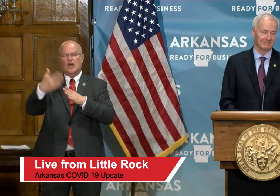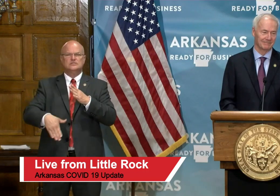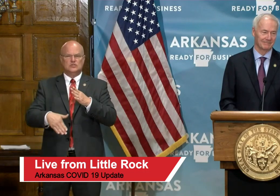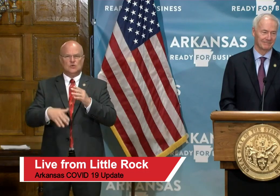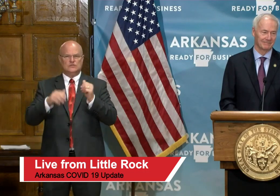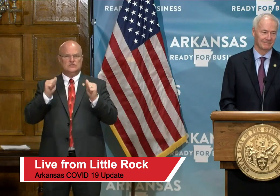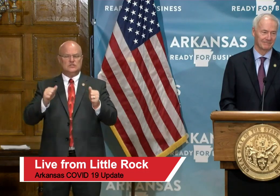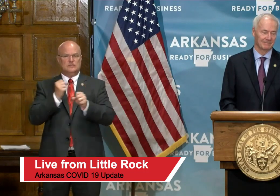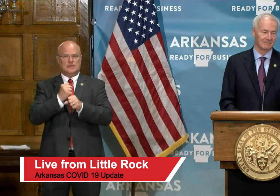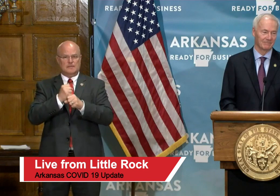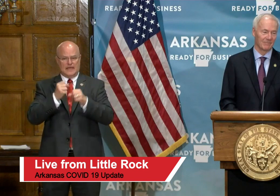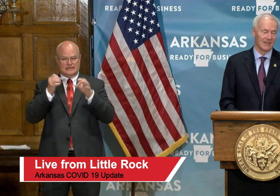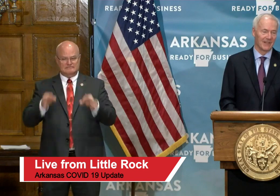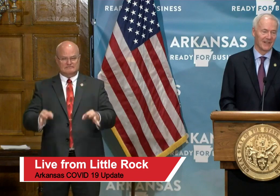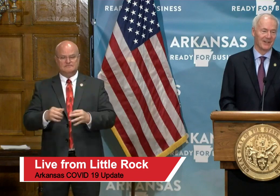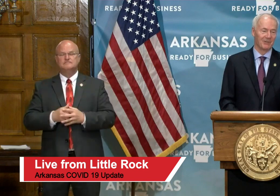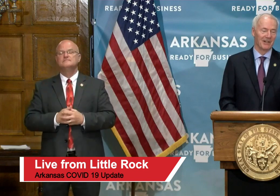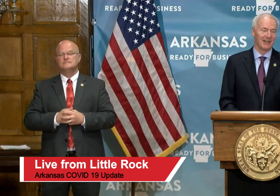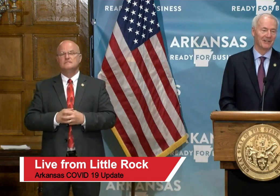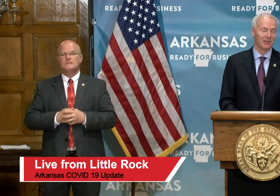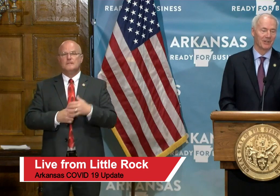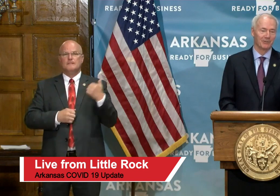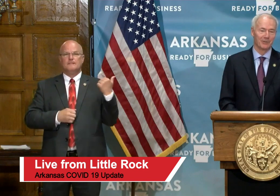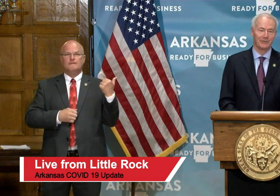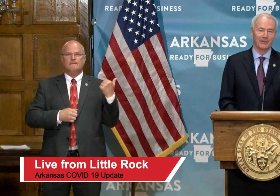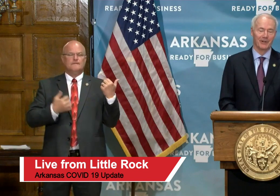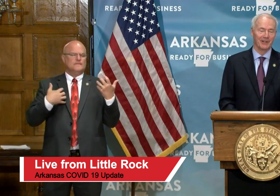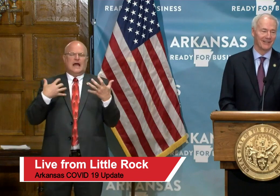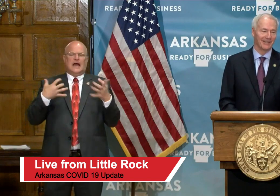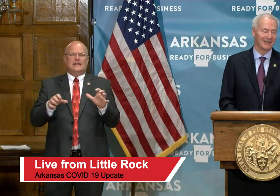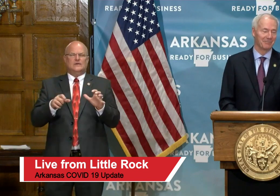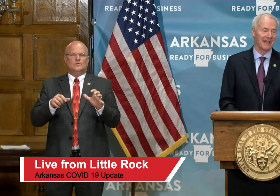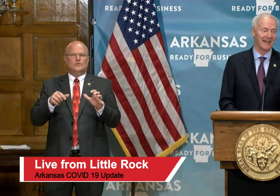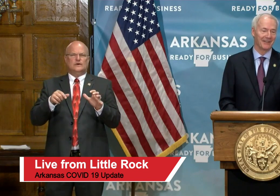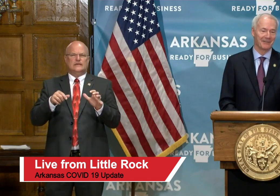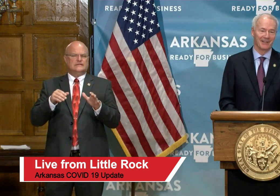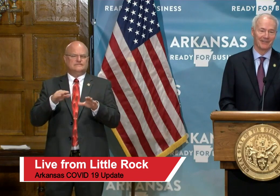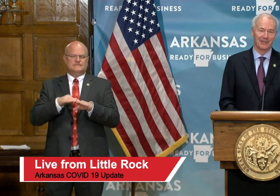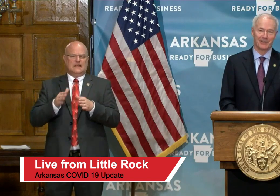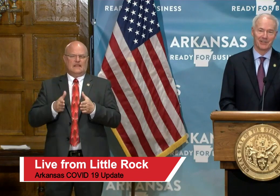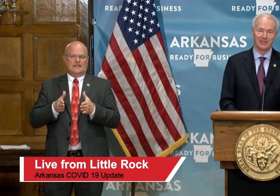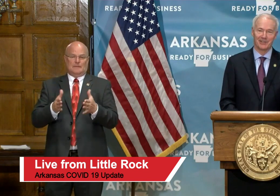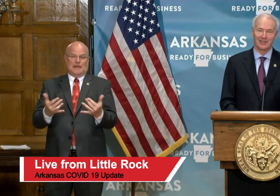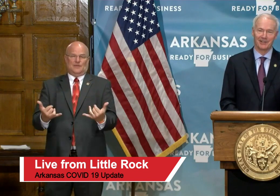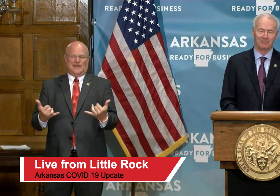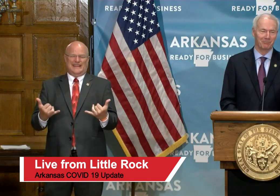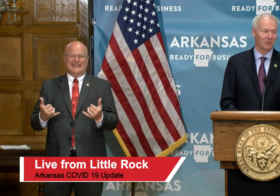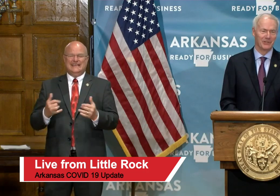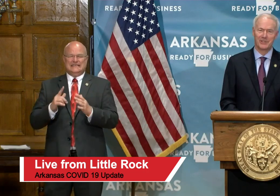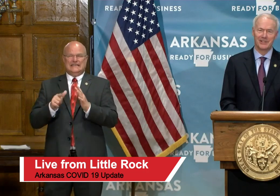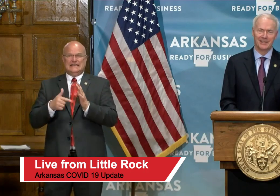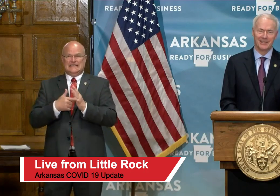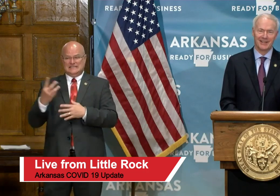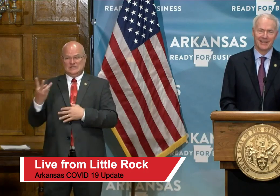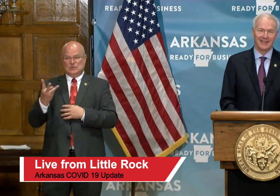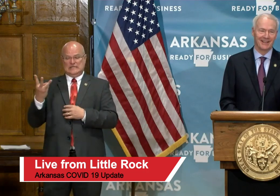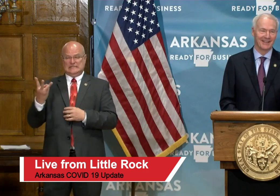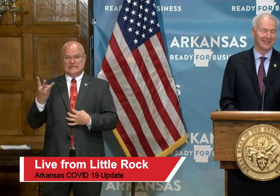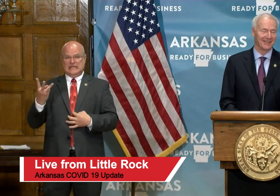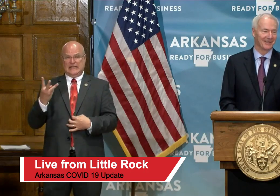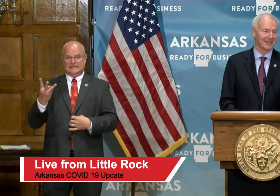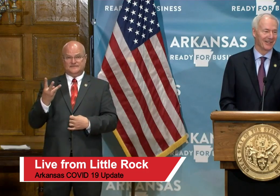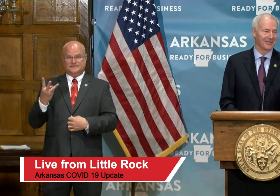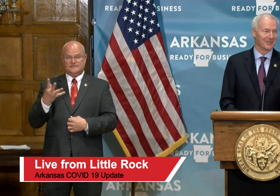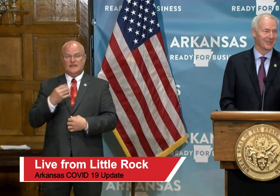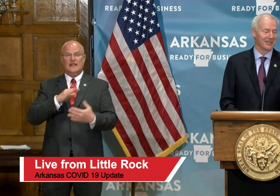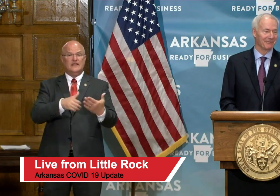consequences could they face? Well, I don't want to go too far down that path. This is Wednesday,